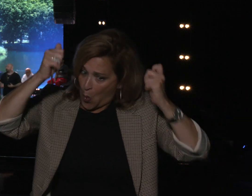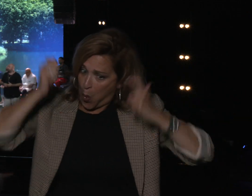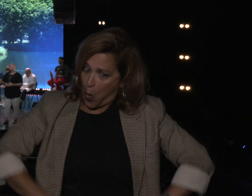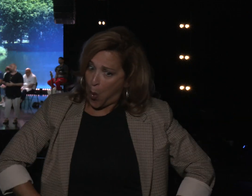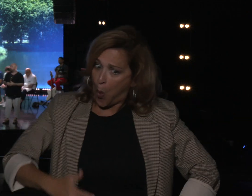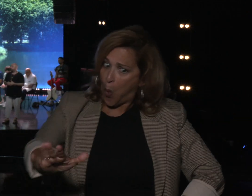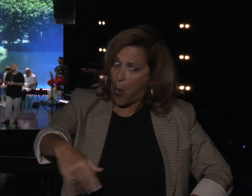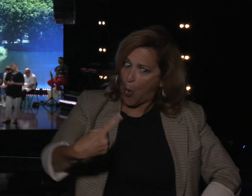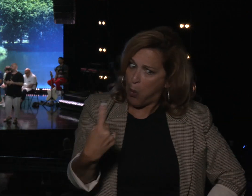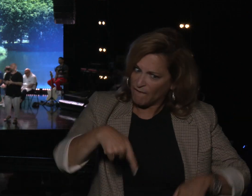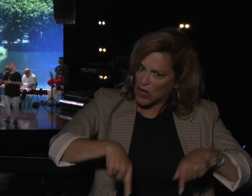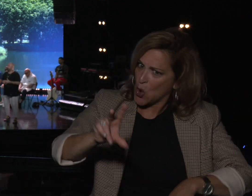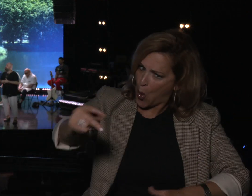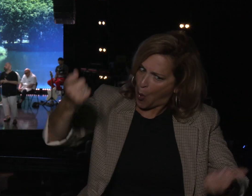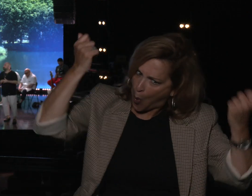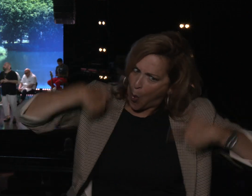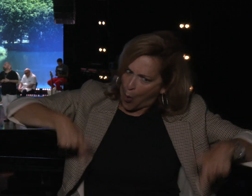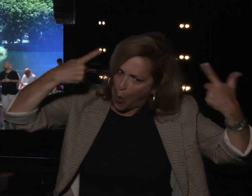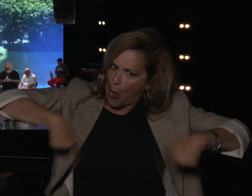bath.